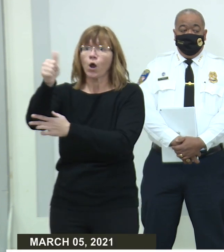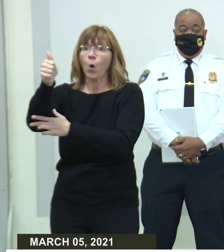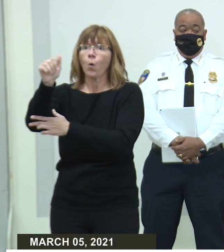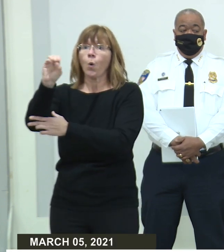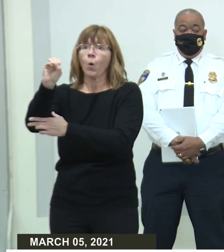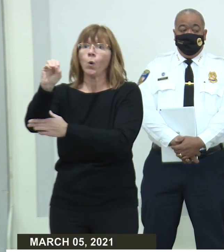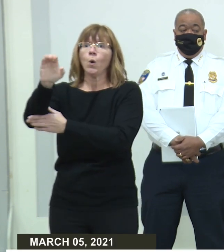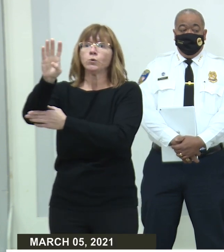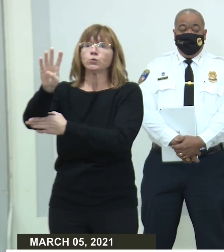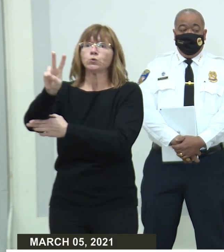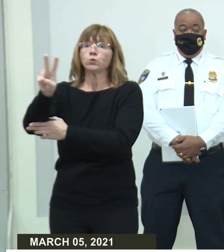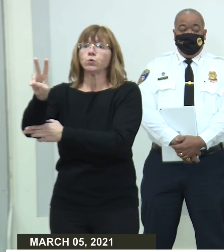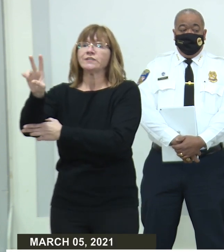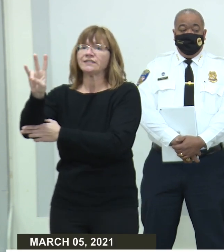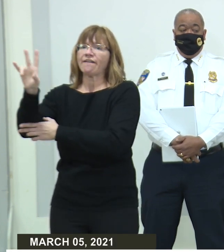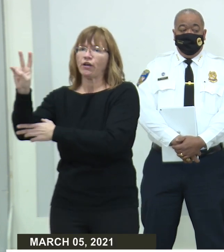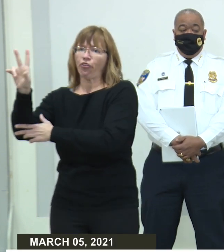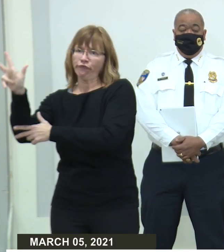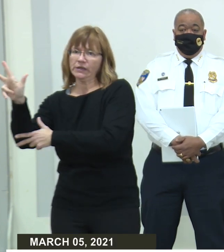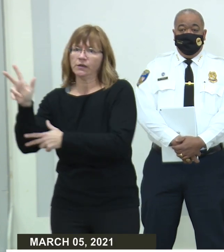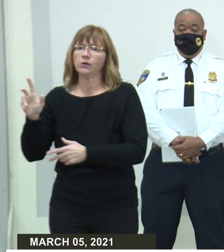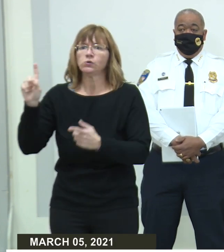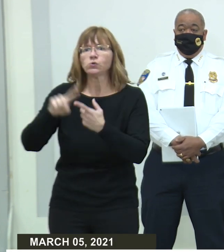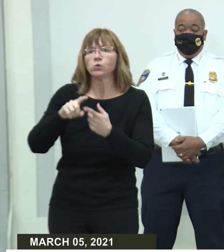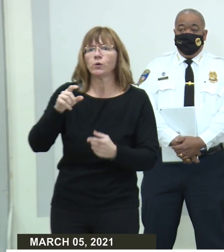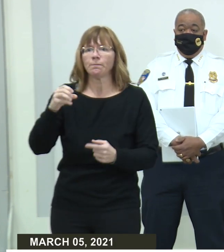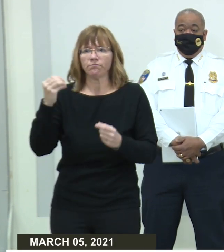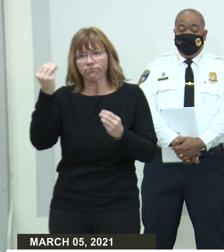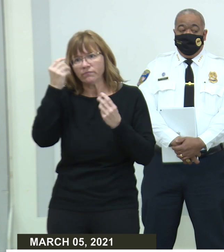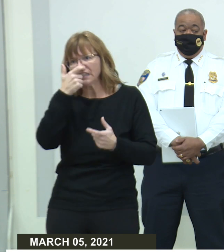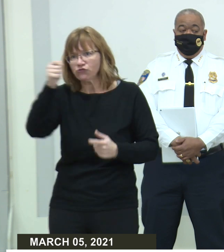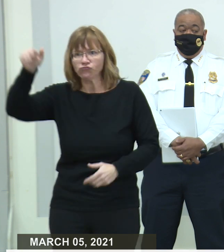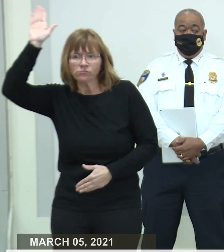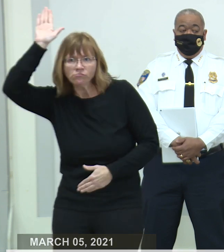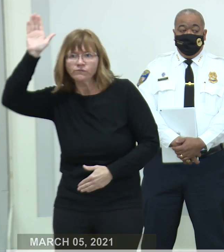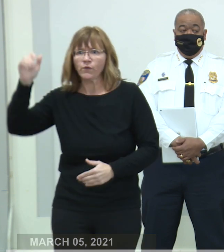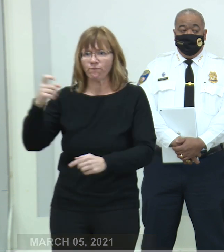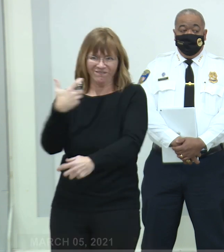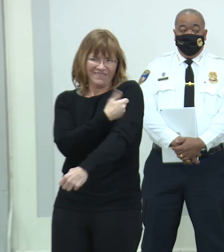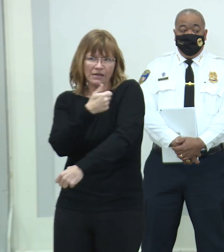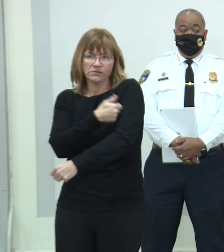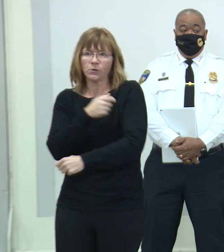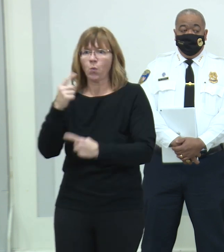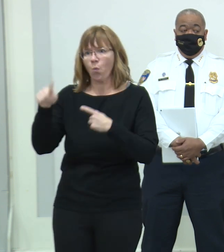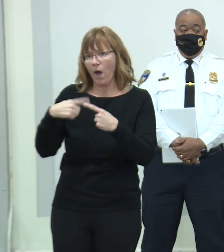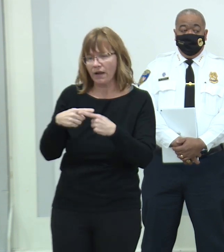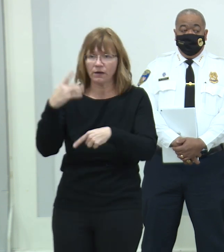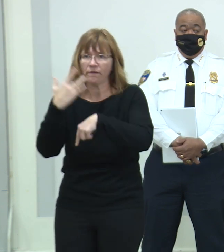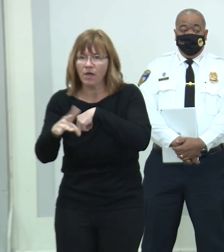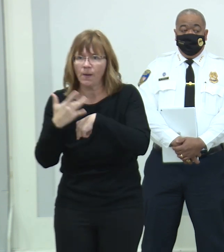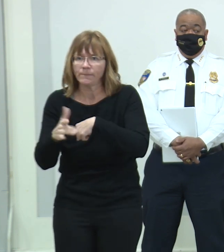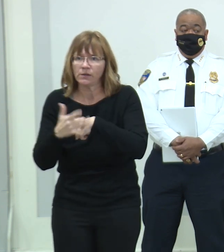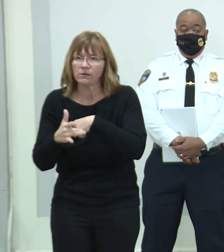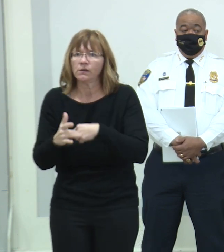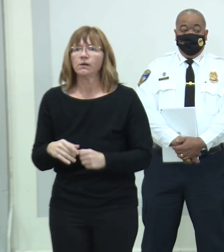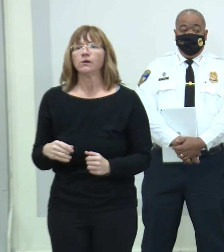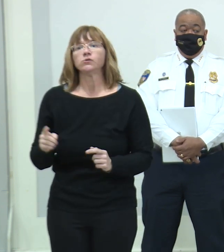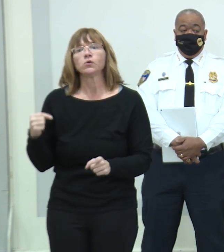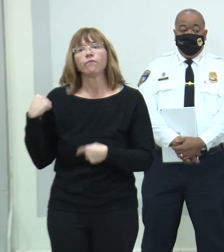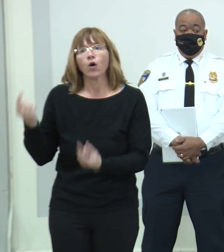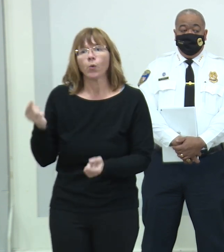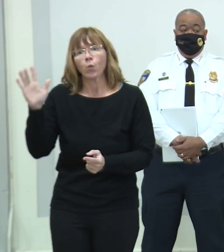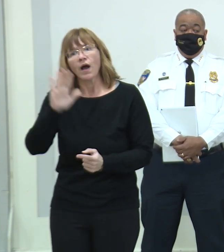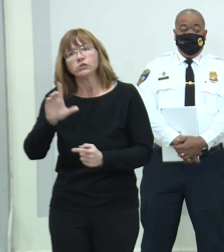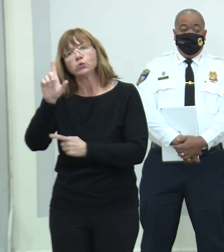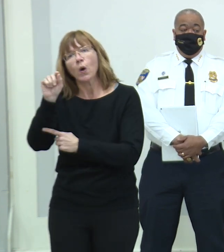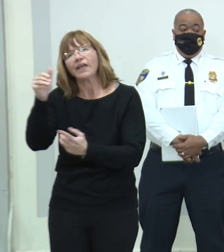410-396-2273 to register their interest in receiving a vaccine when it's available. So far, we've recorded almost 20,000 responses